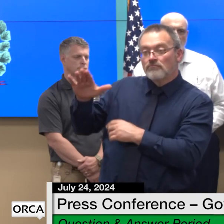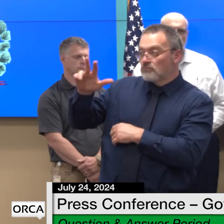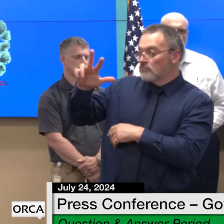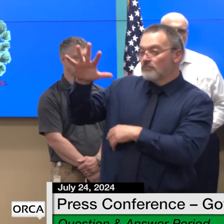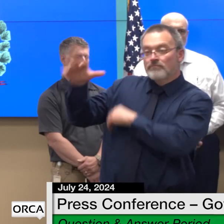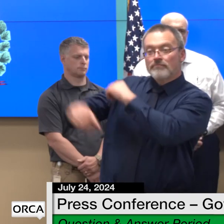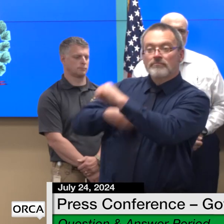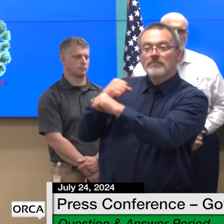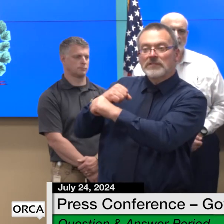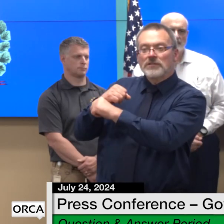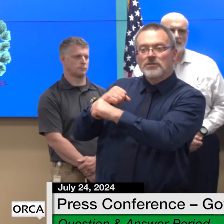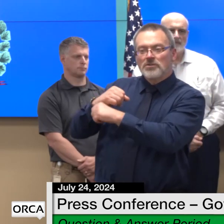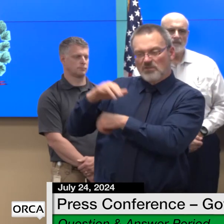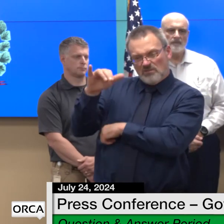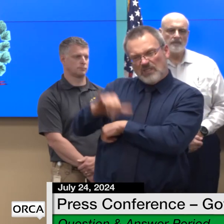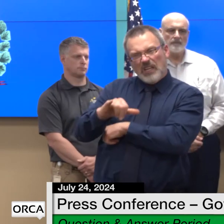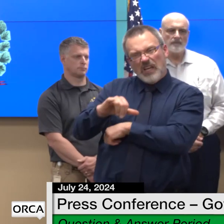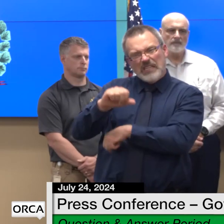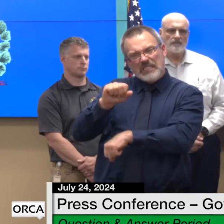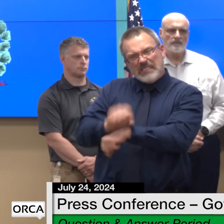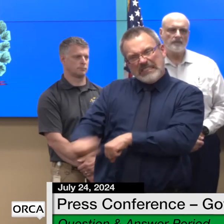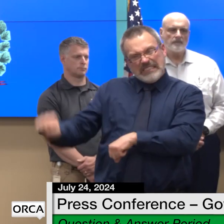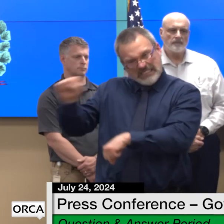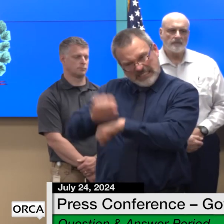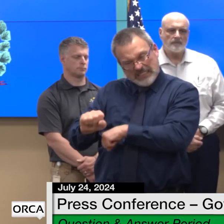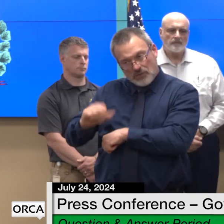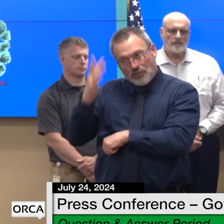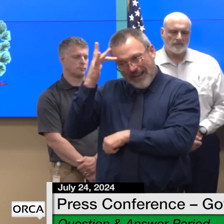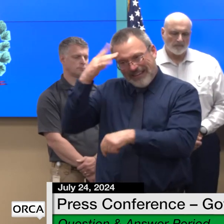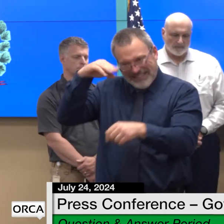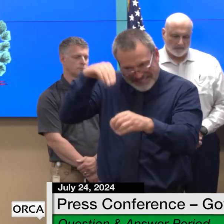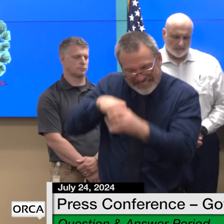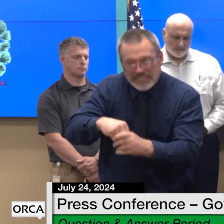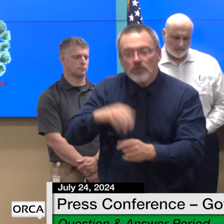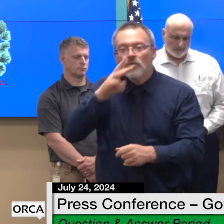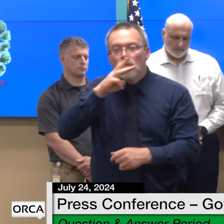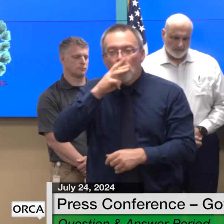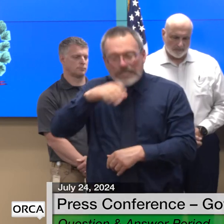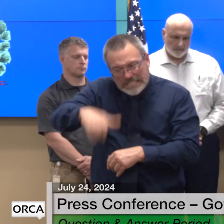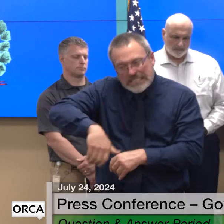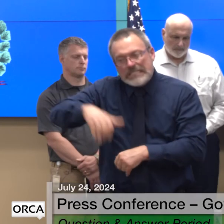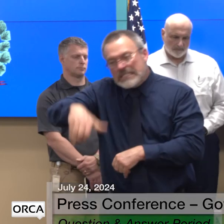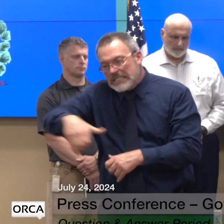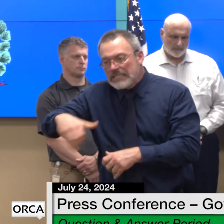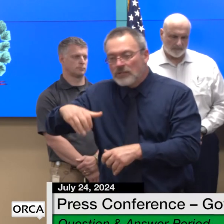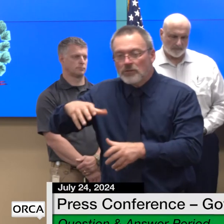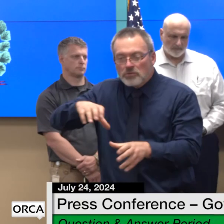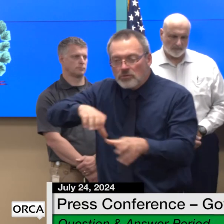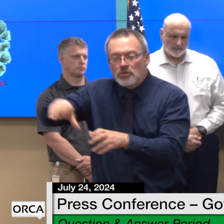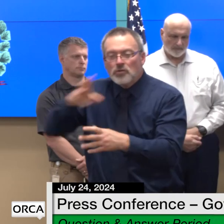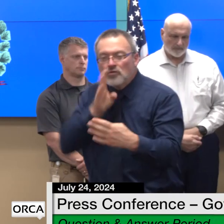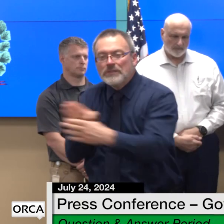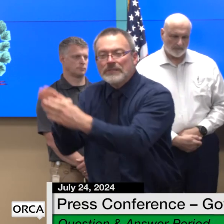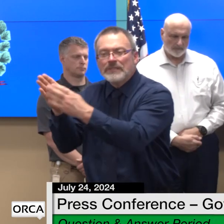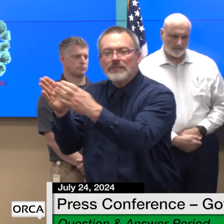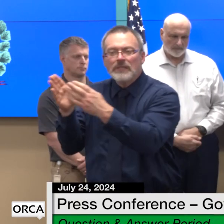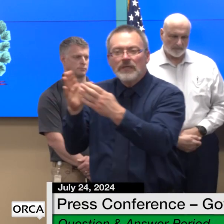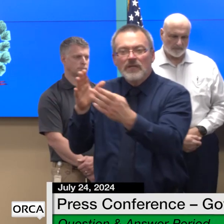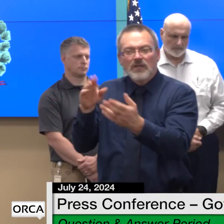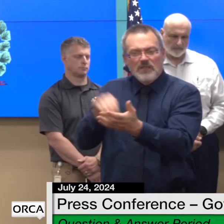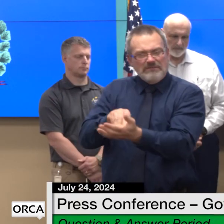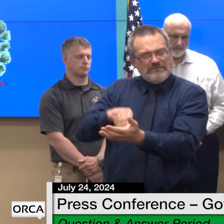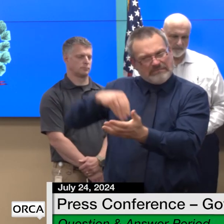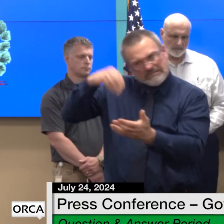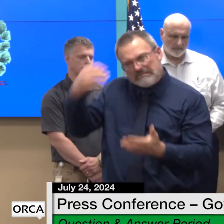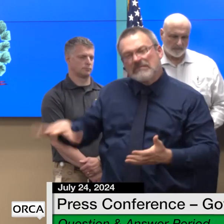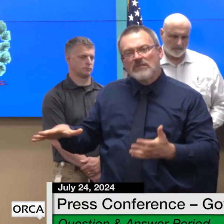difficult it is working in water and in streams, and it's very expensive and very difficult to